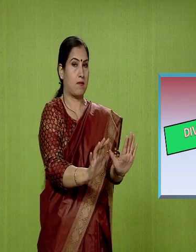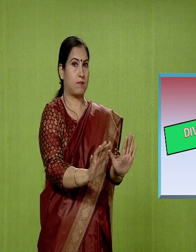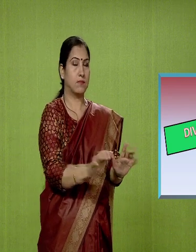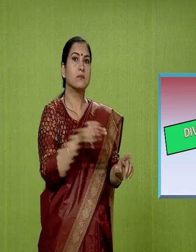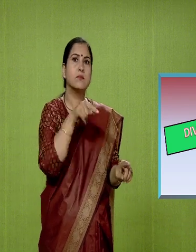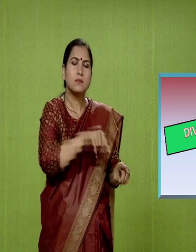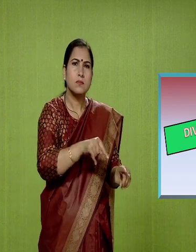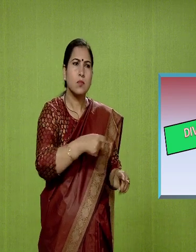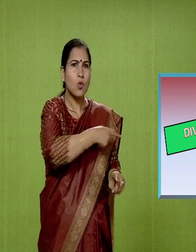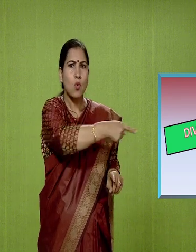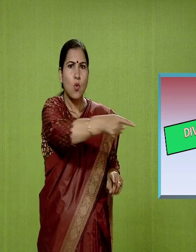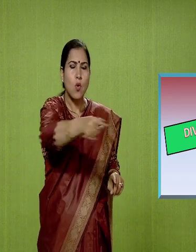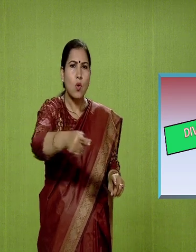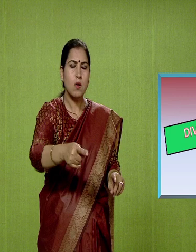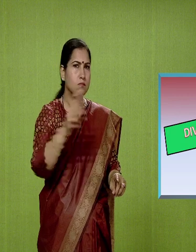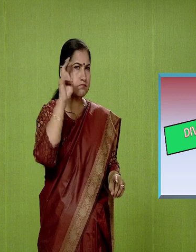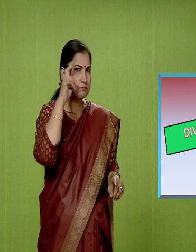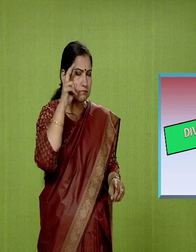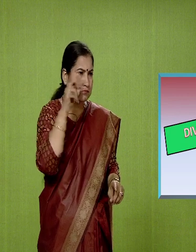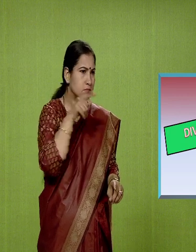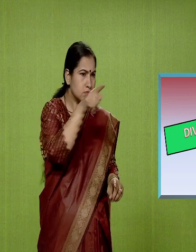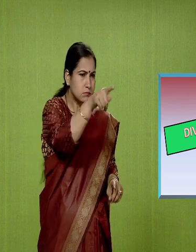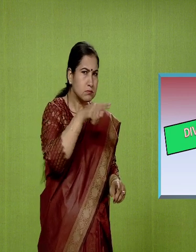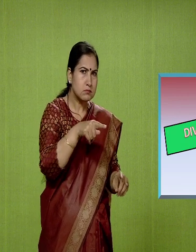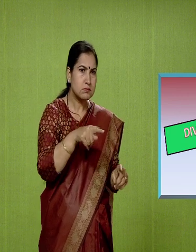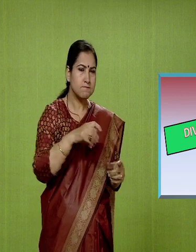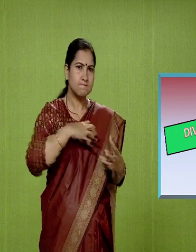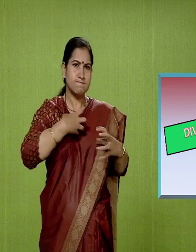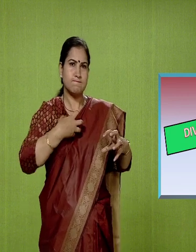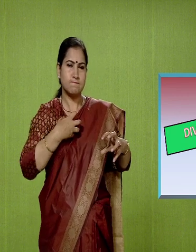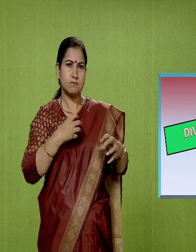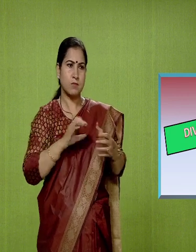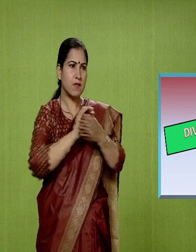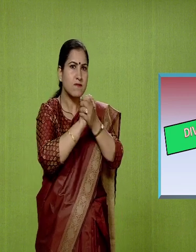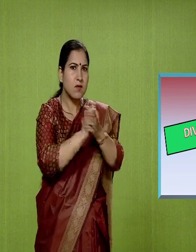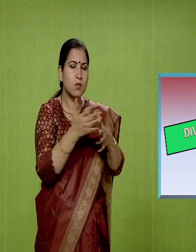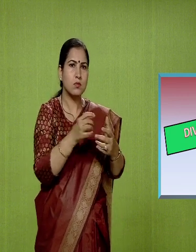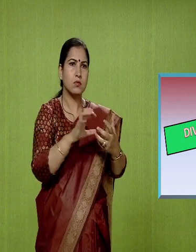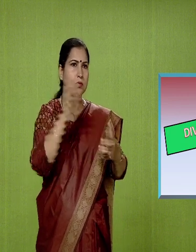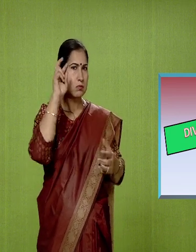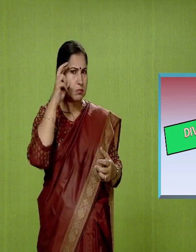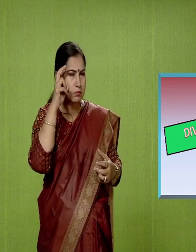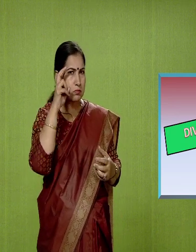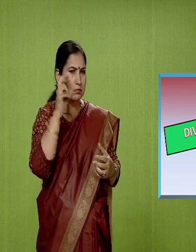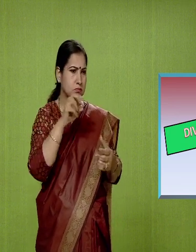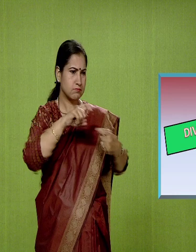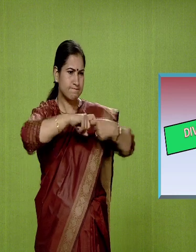as it created a feeling of suspicion and hatred among the Hindus and Muslims.